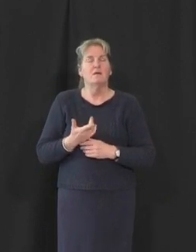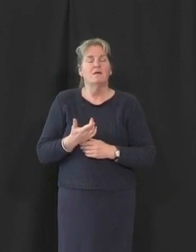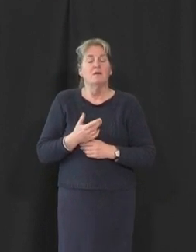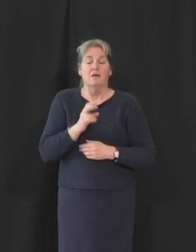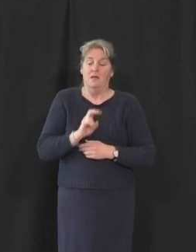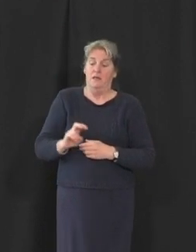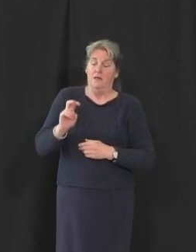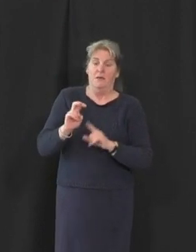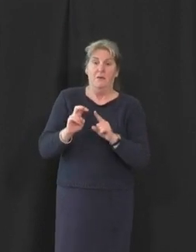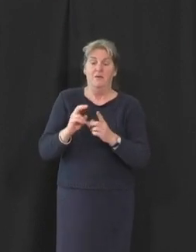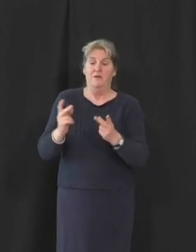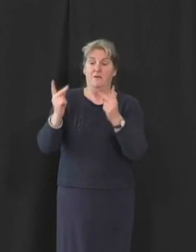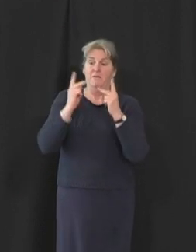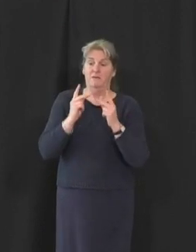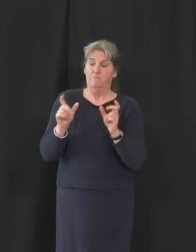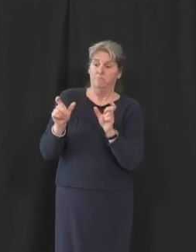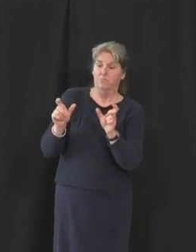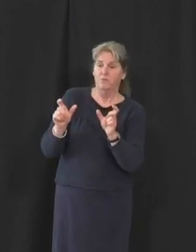our tourism industry.